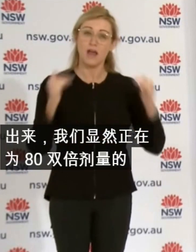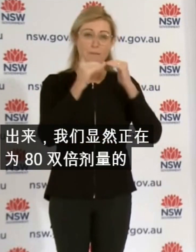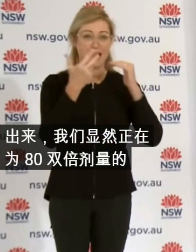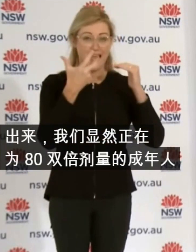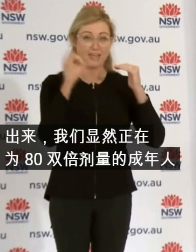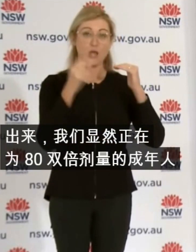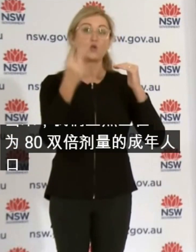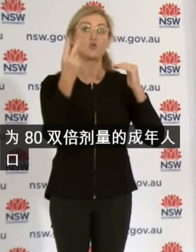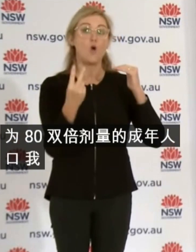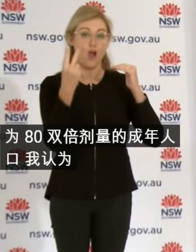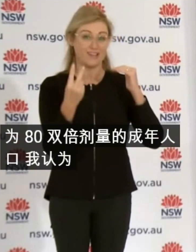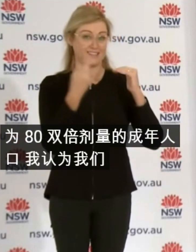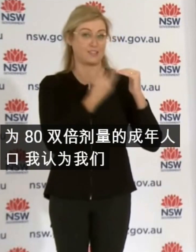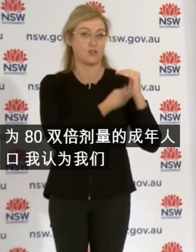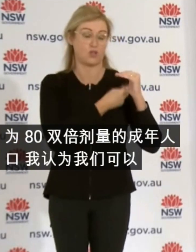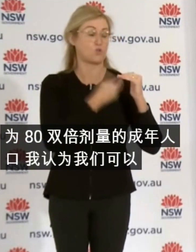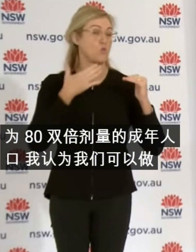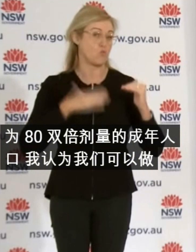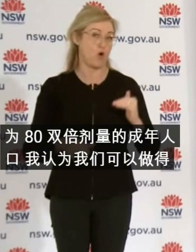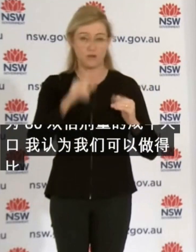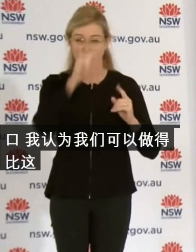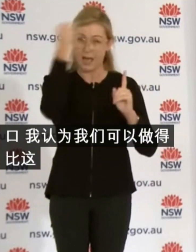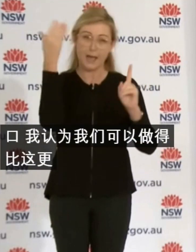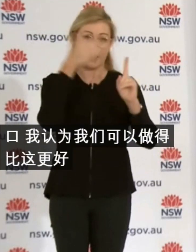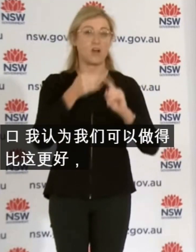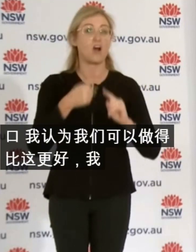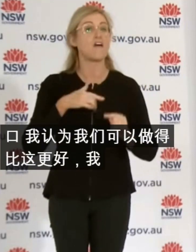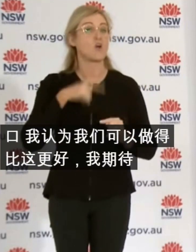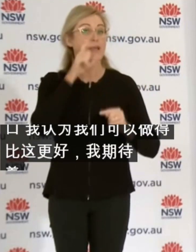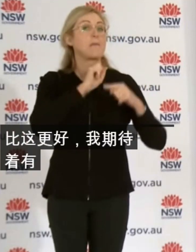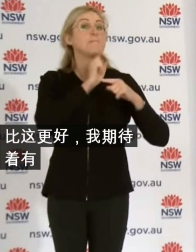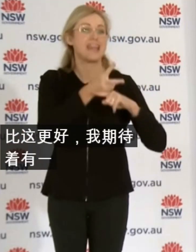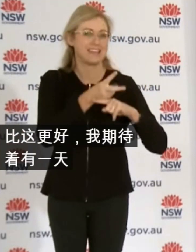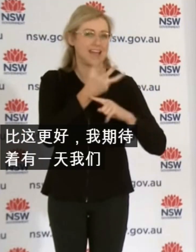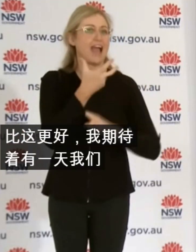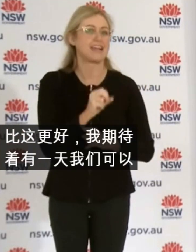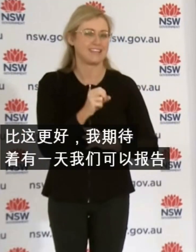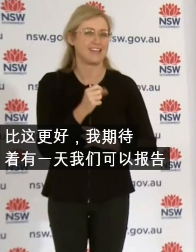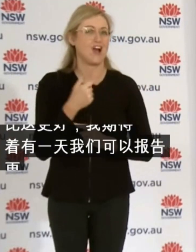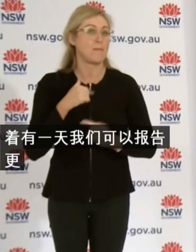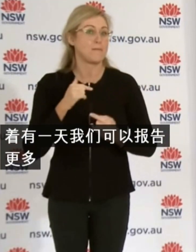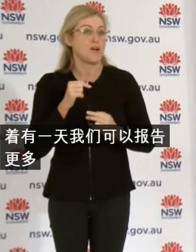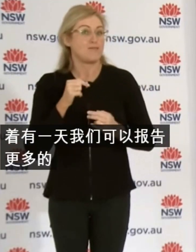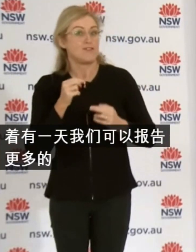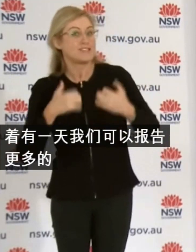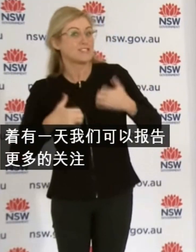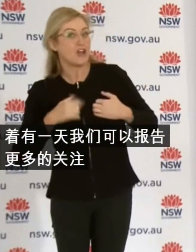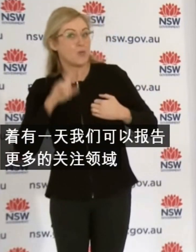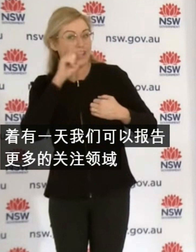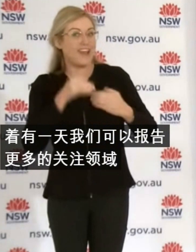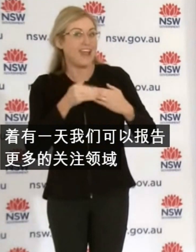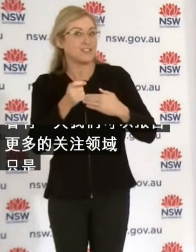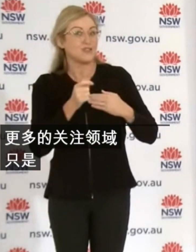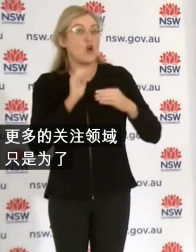dose of the adult population. I think we can do a lot better than that, and I look forward to the day where we can report a much higher number. Which areas